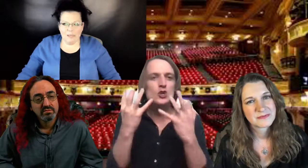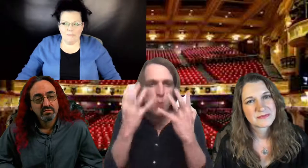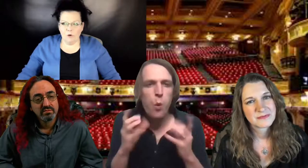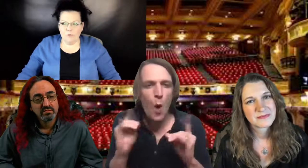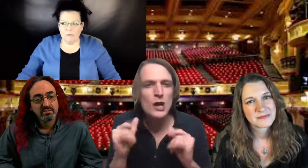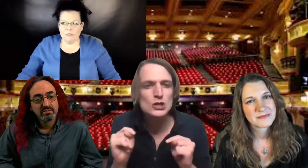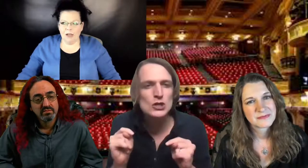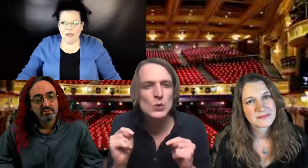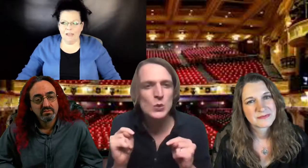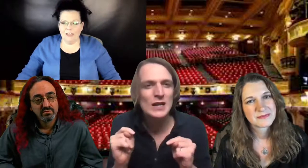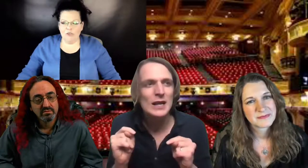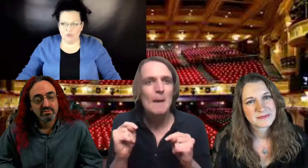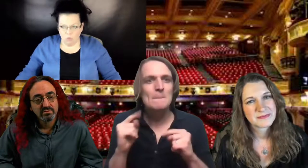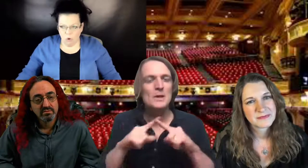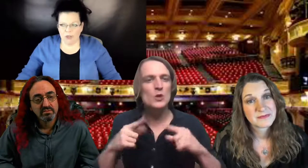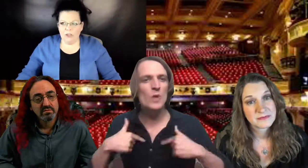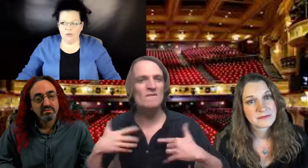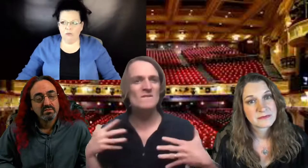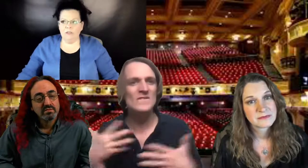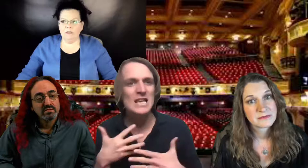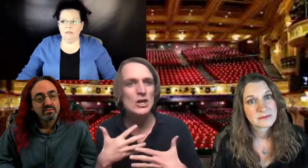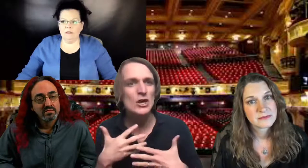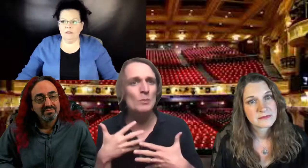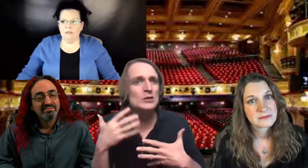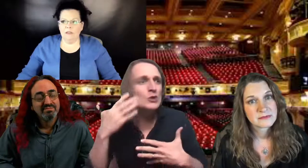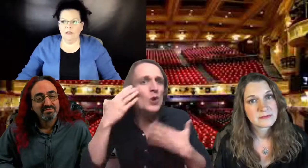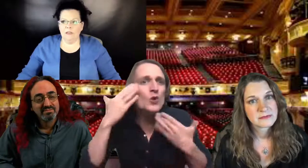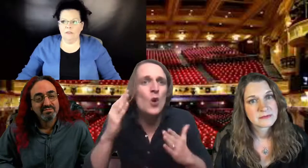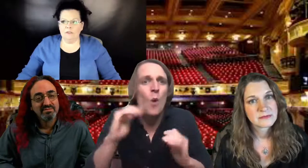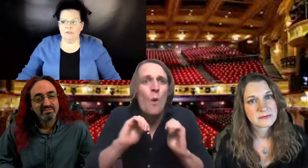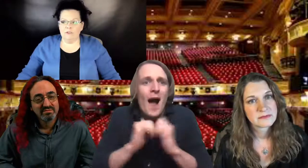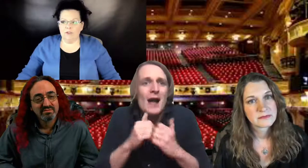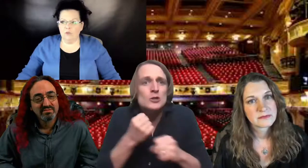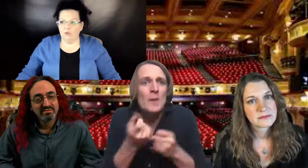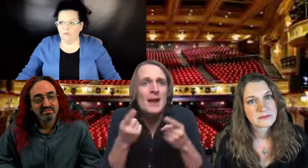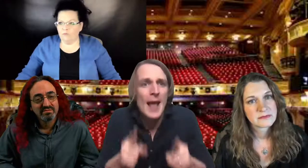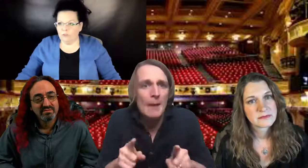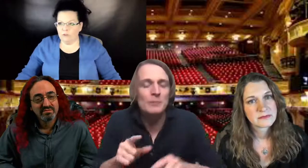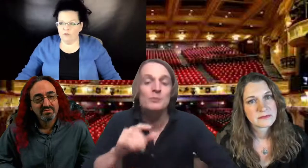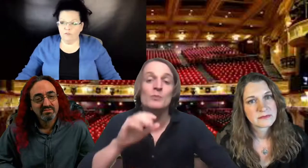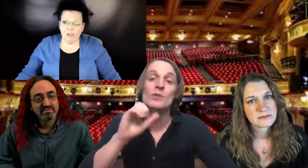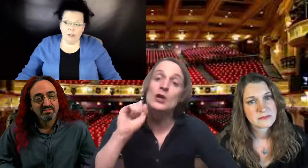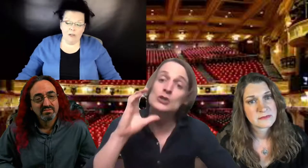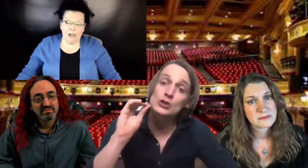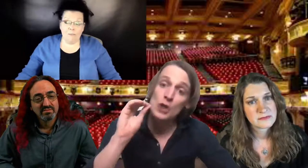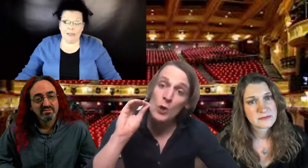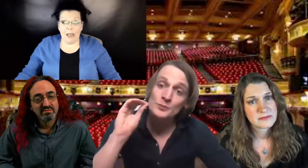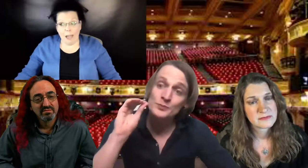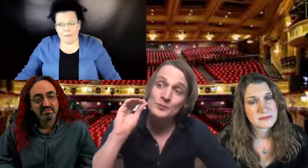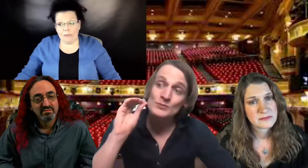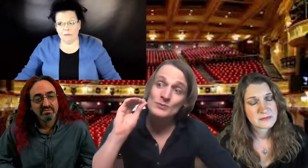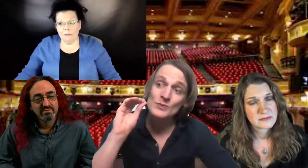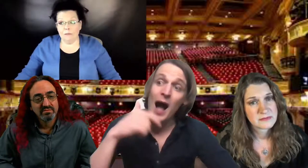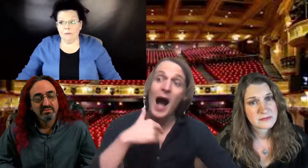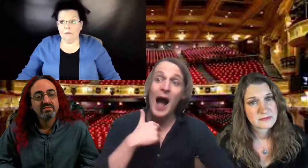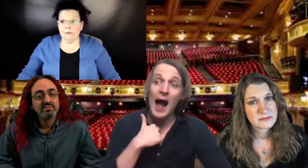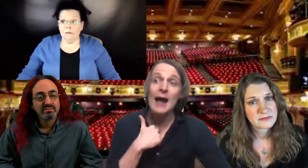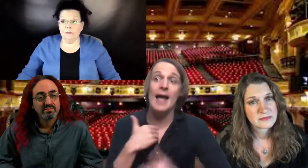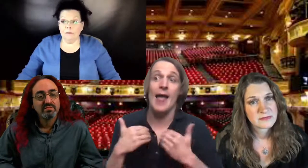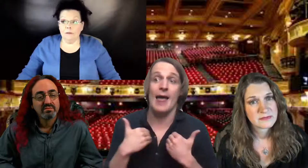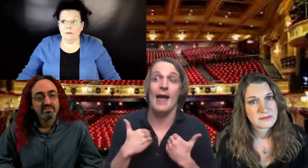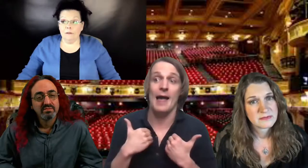a light bulb comes on and you just want to do it. There's, you know, no fear. There's fear on how to make it happen.